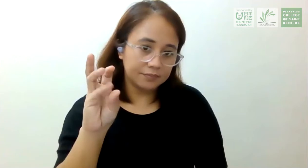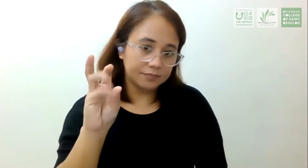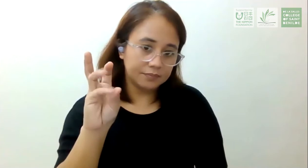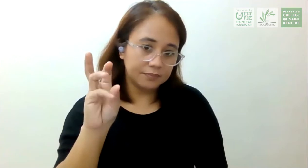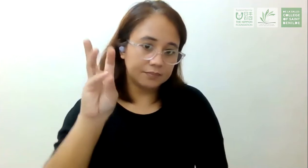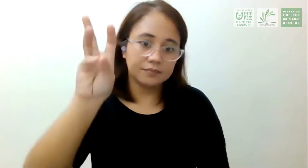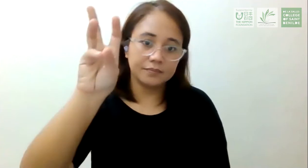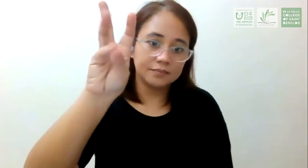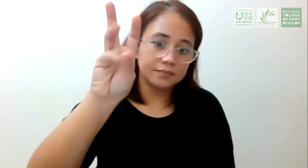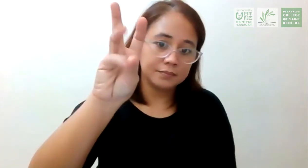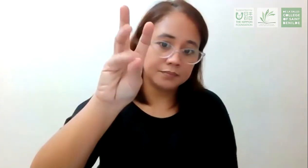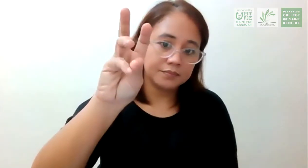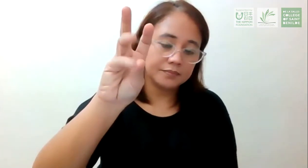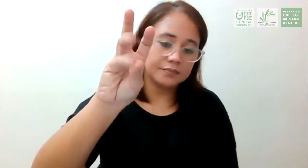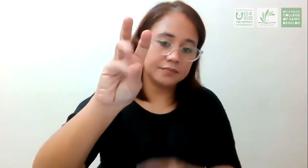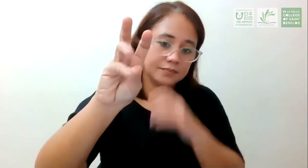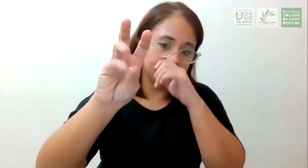So let me pull this up.